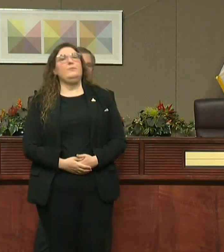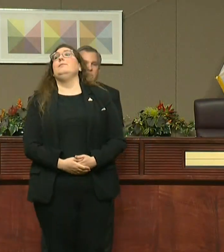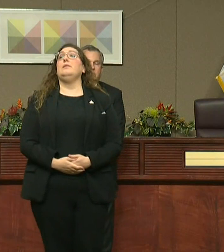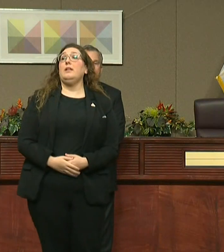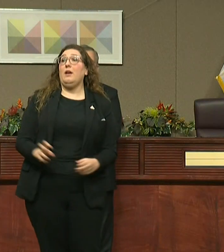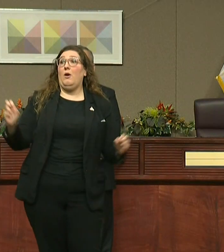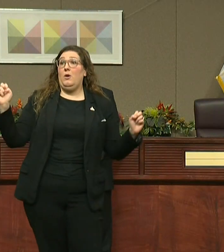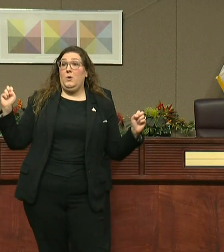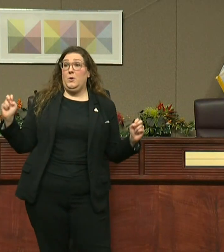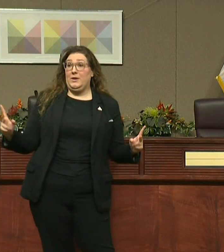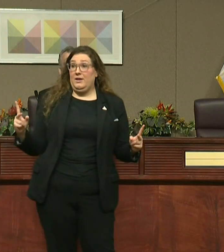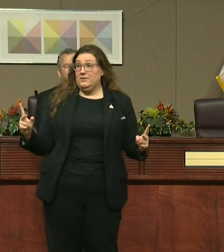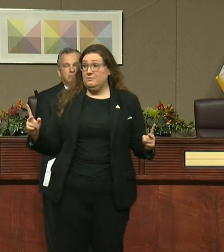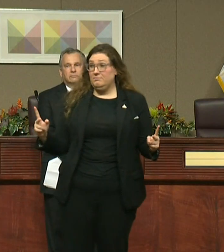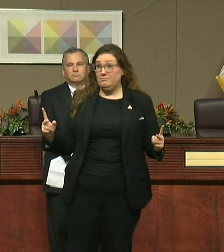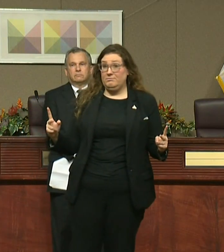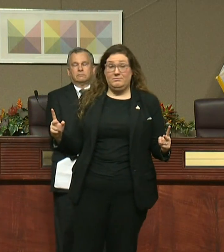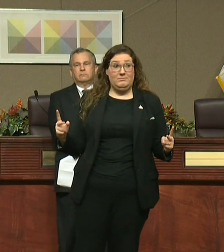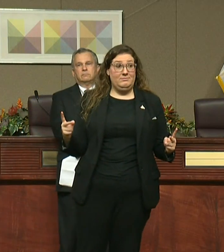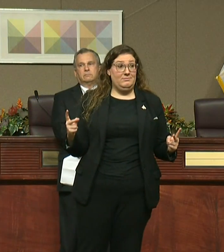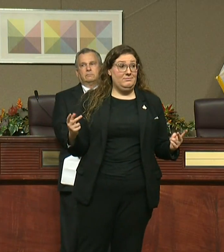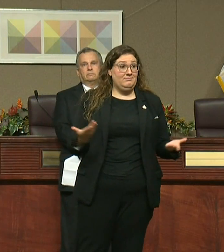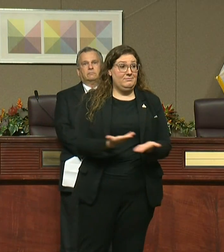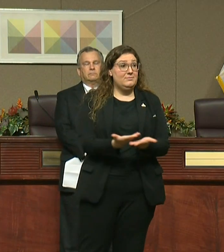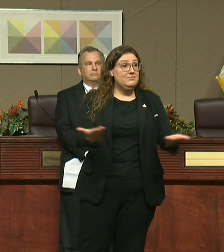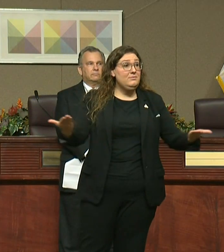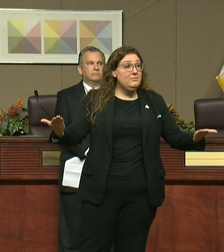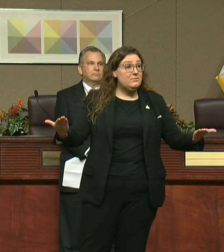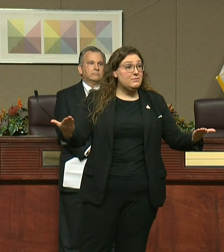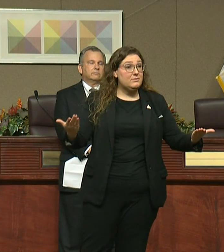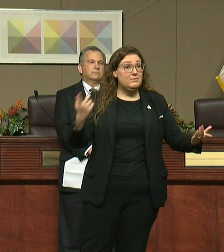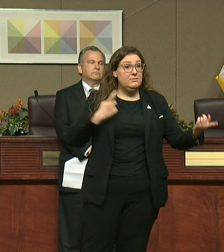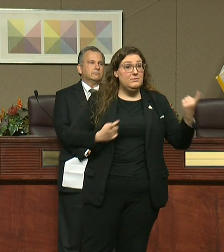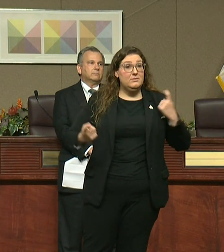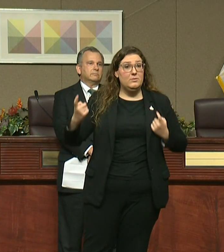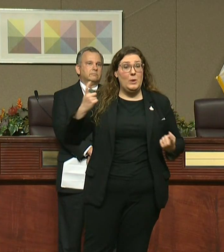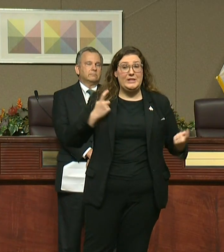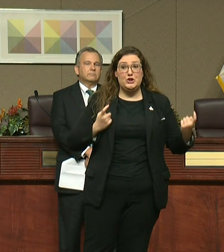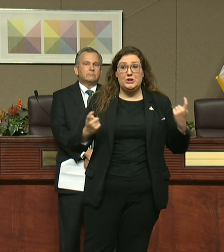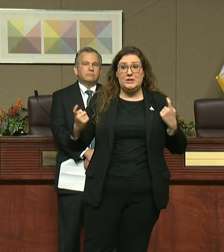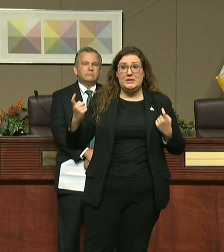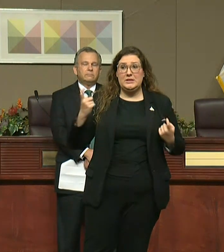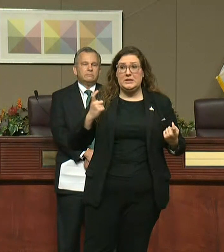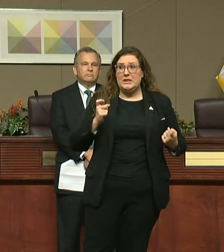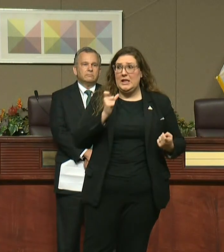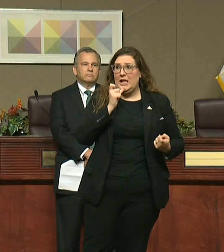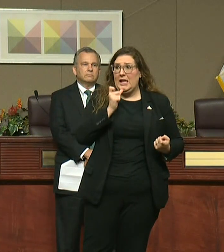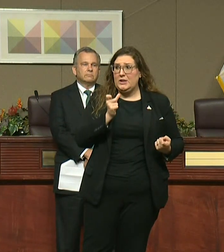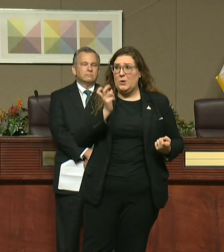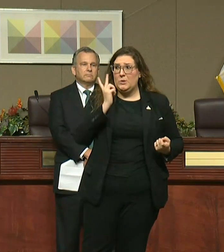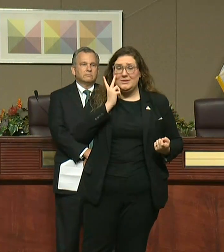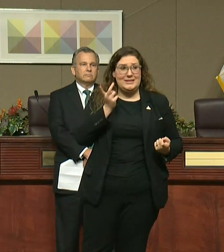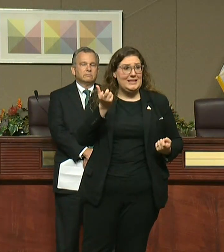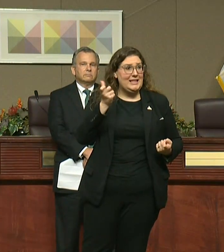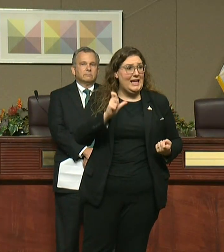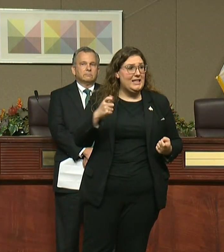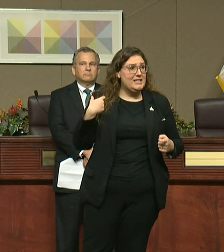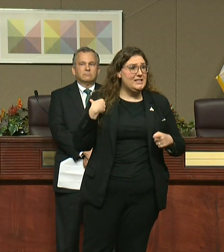Okay, we will go to questions, and I'm not sure I see any of our Spanish